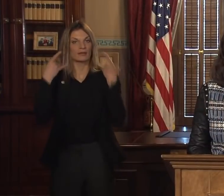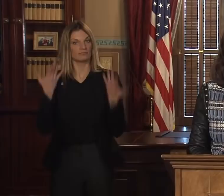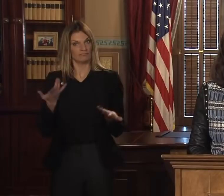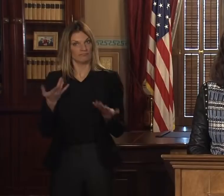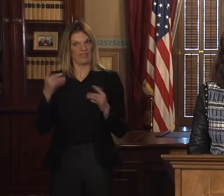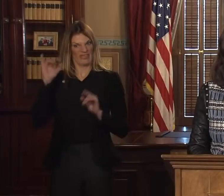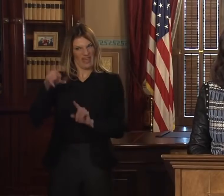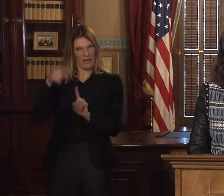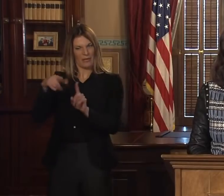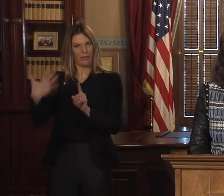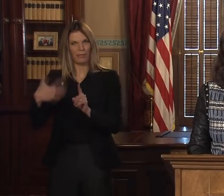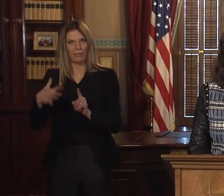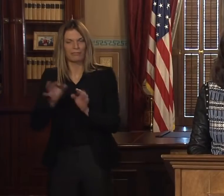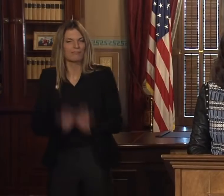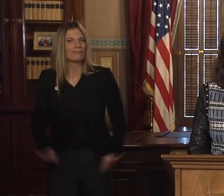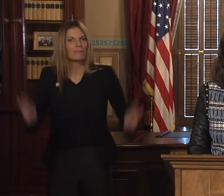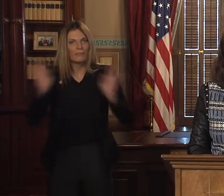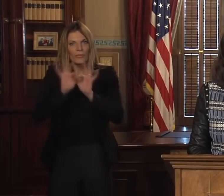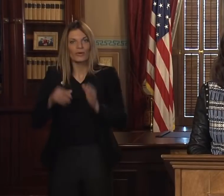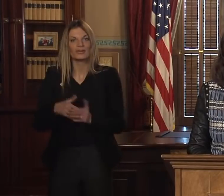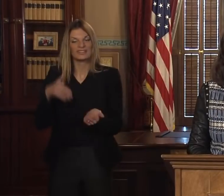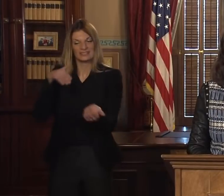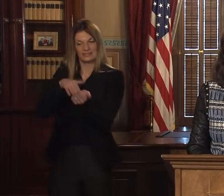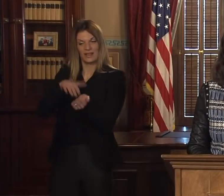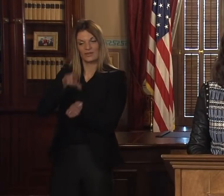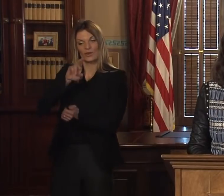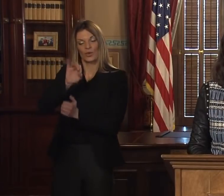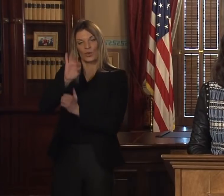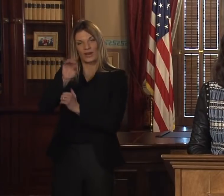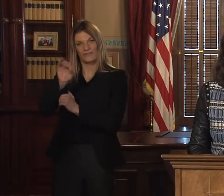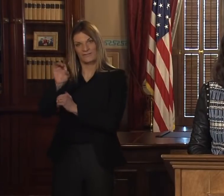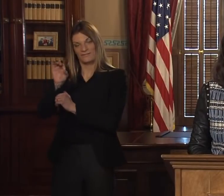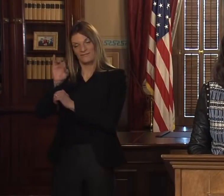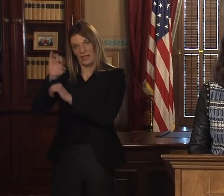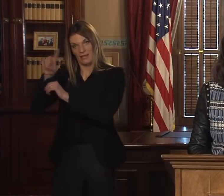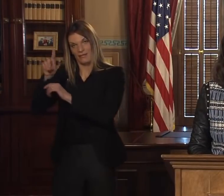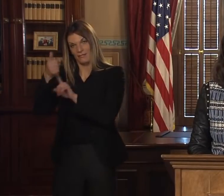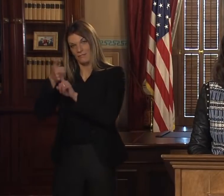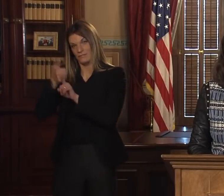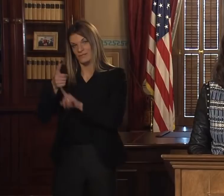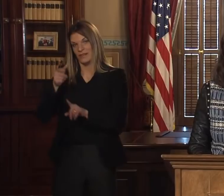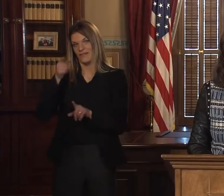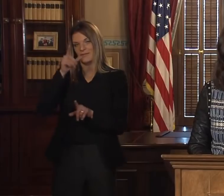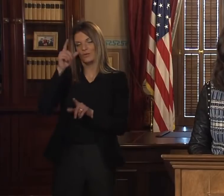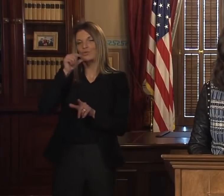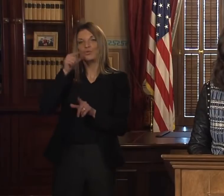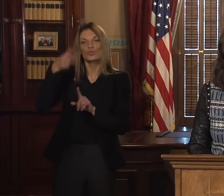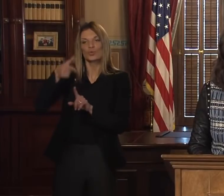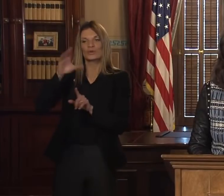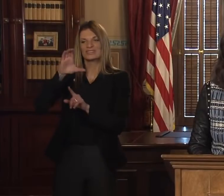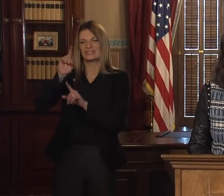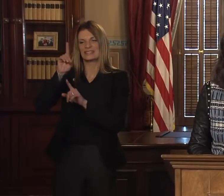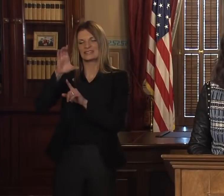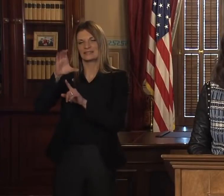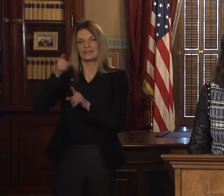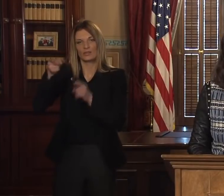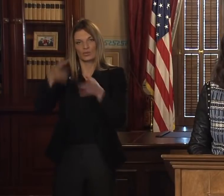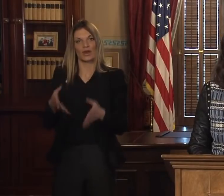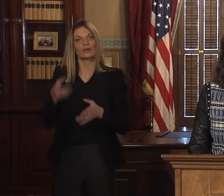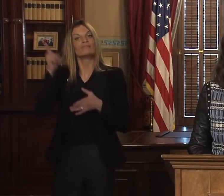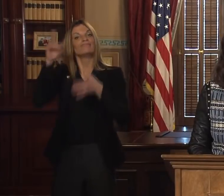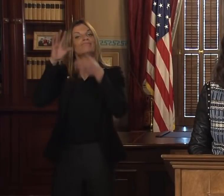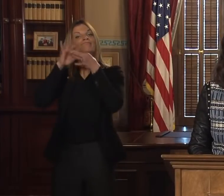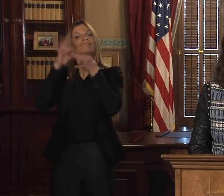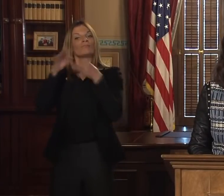mask. Dr. Robert Redfield, President Trump's CDC director, recently wrote on Twitter that the